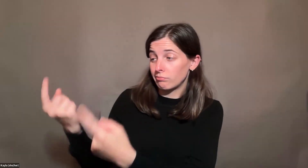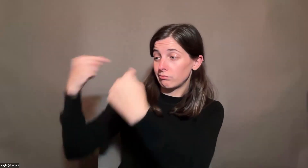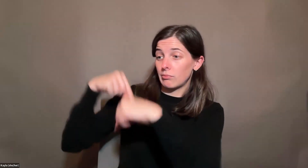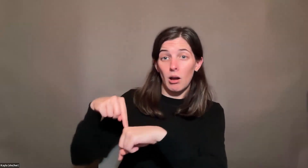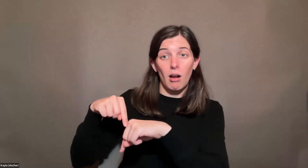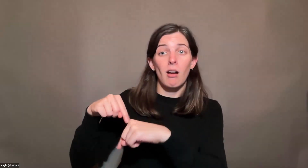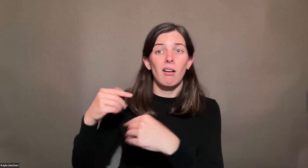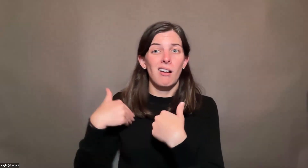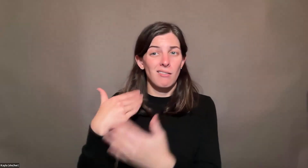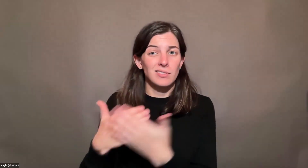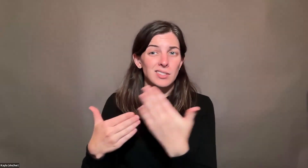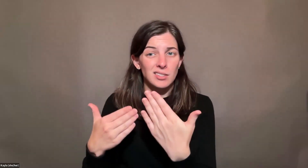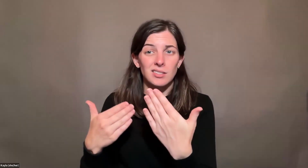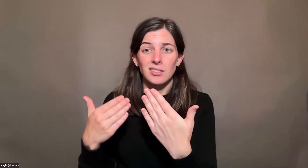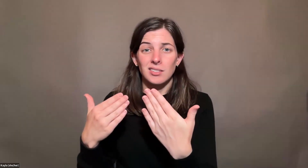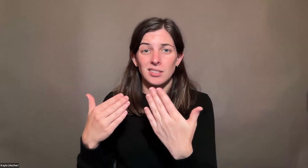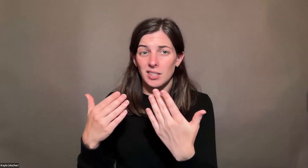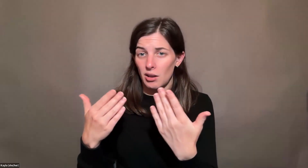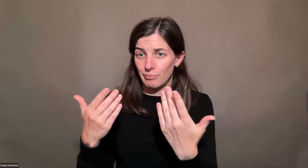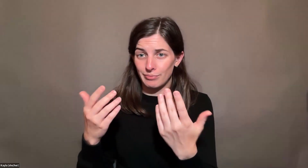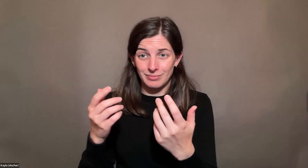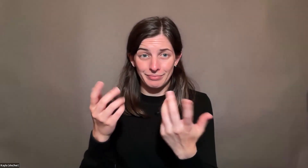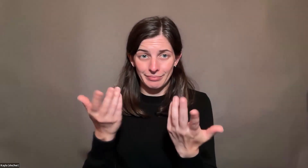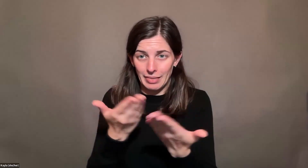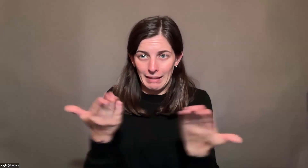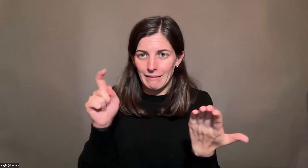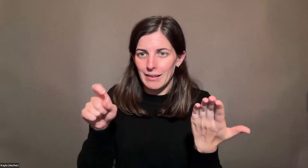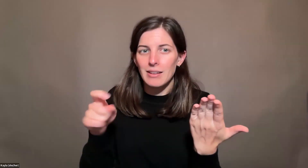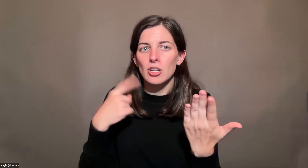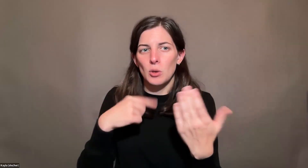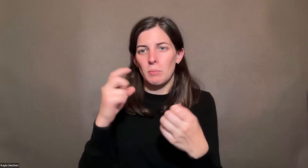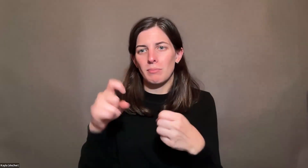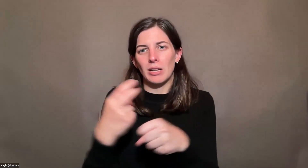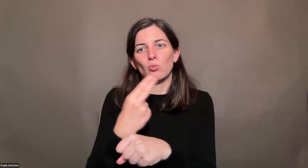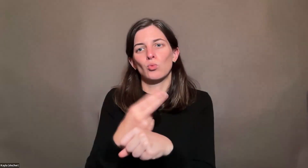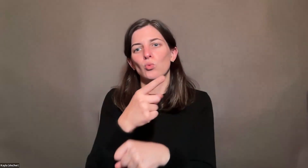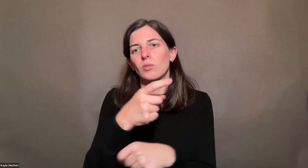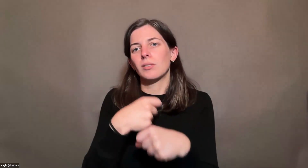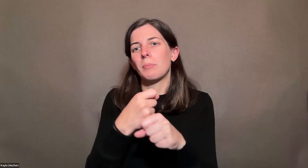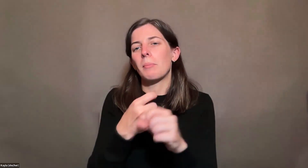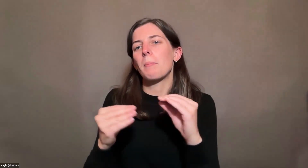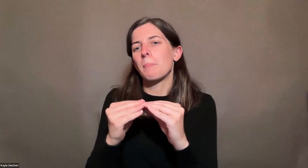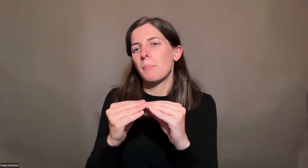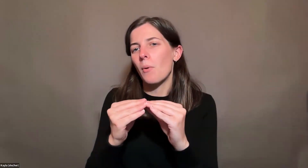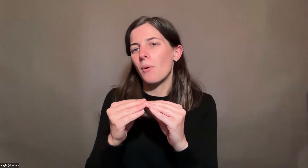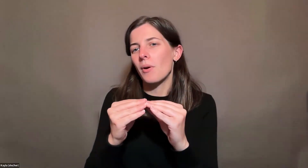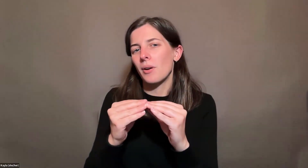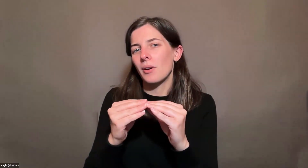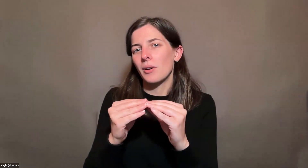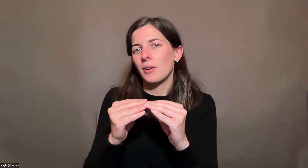proper voiceover tool, then they must actually read these things, like read more about the ancient template, stood and testament,